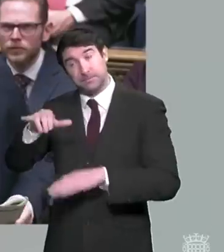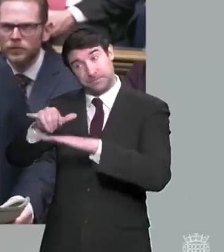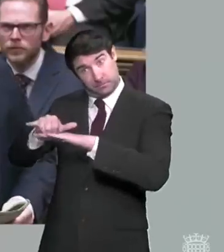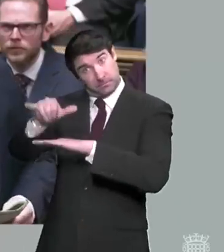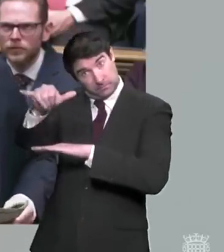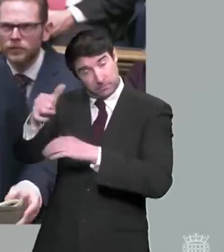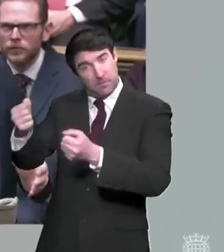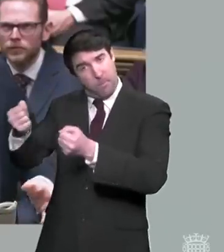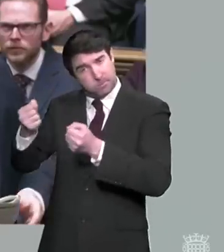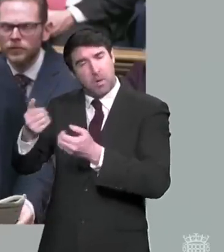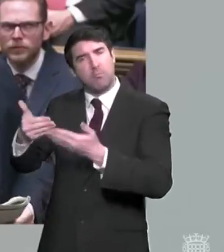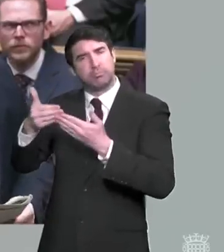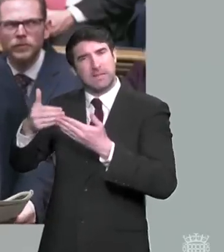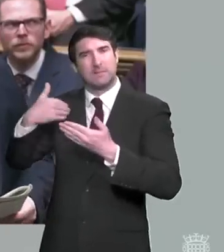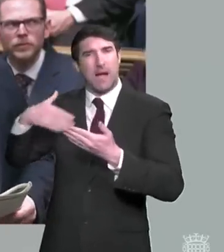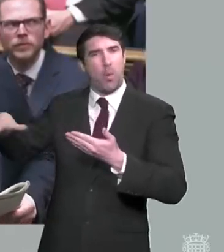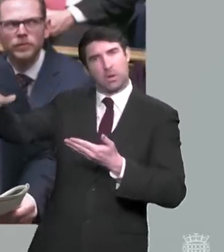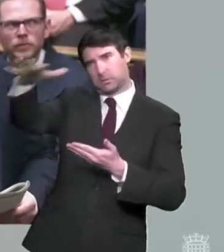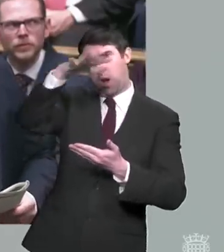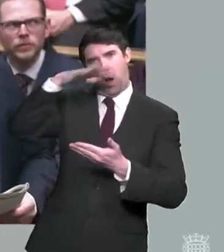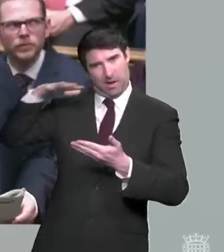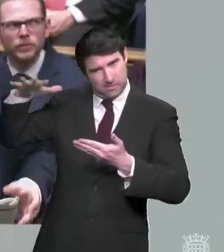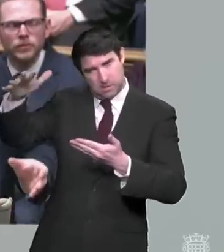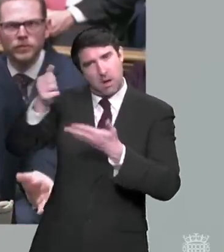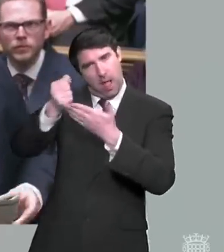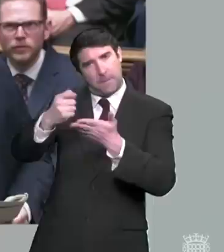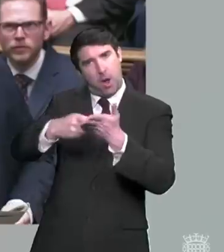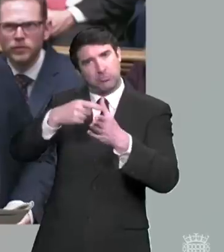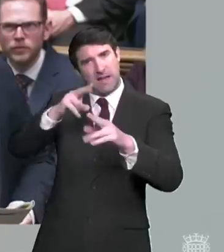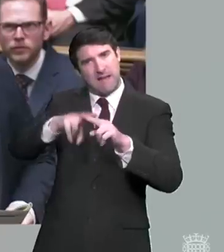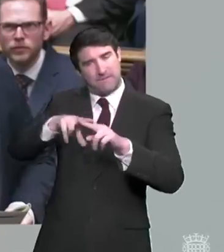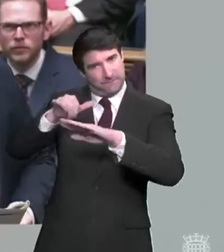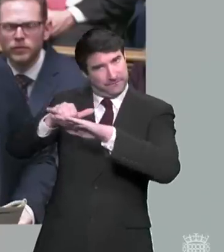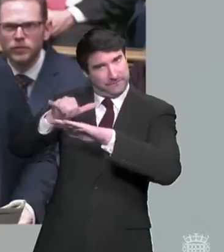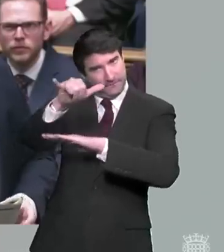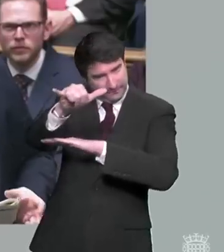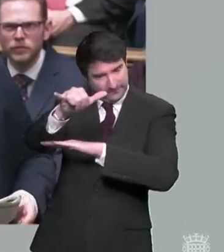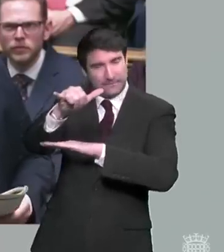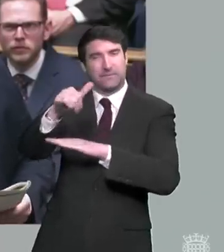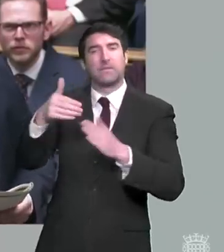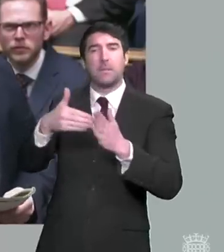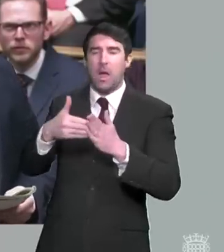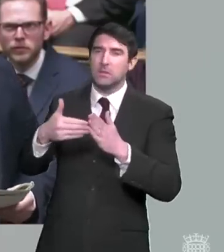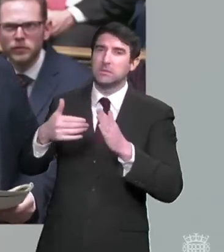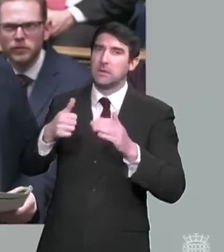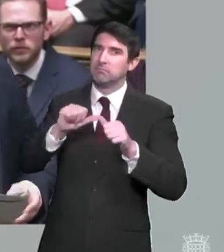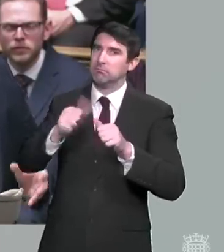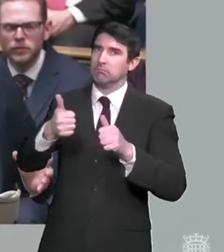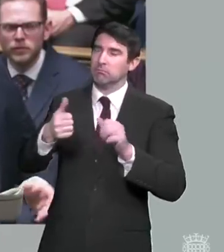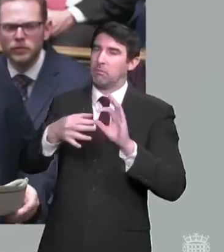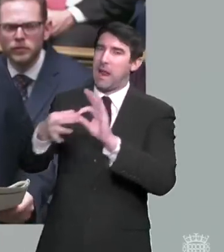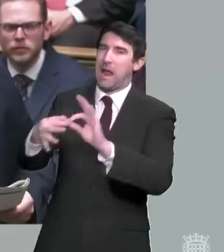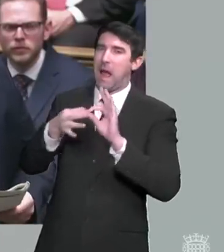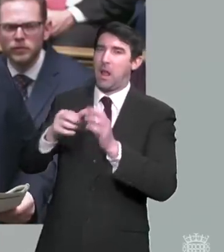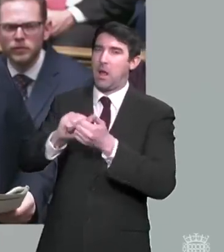protect UK skies, give the RAF the tools it needs for the future and deepen our relationship with allies like Japan and Italy. So